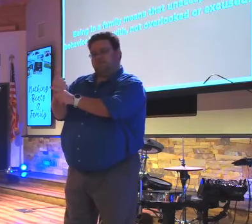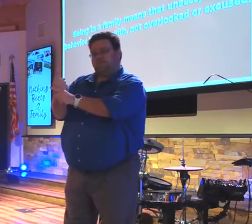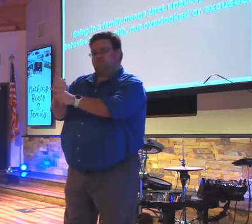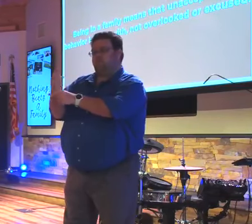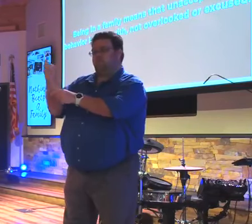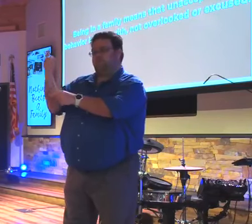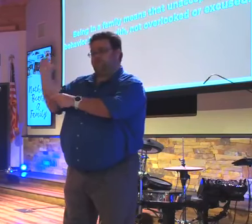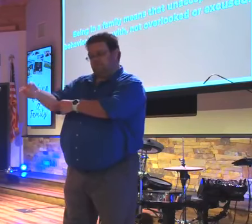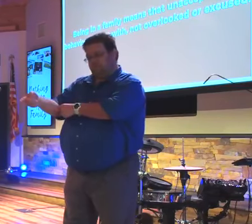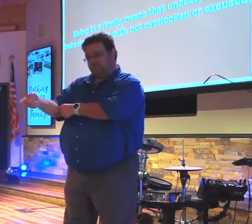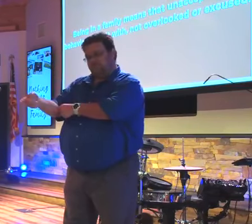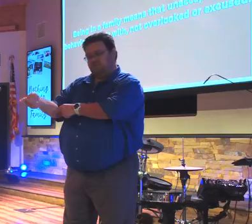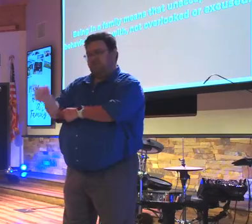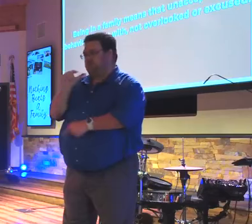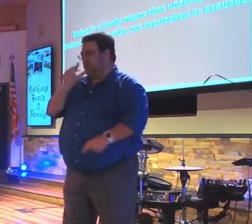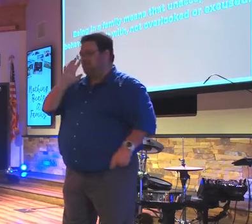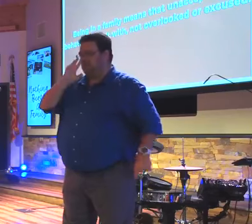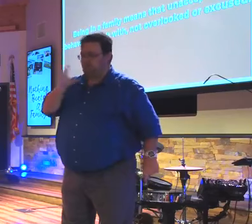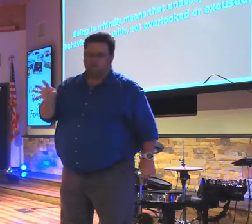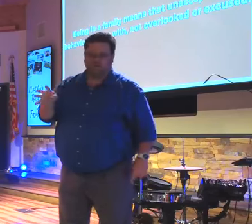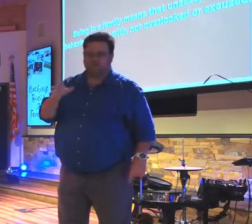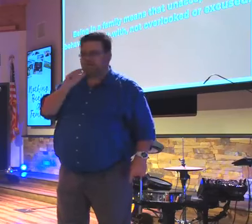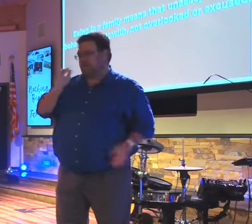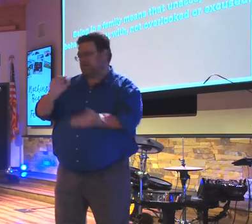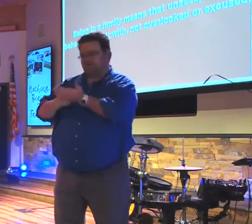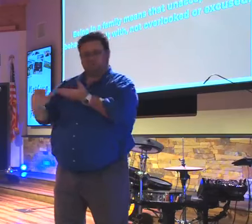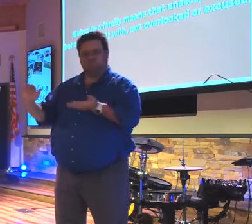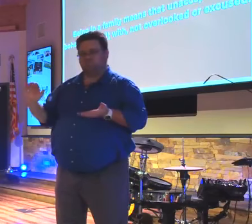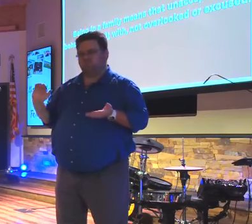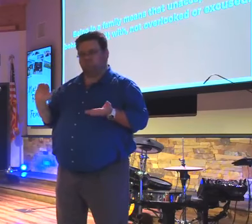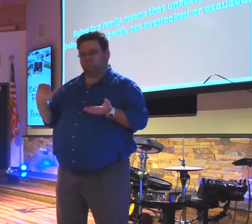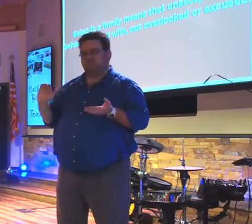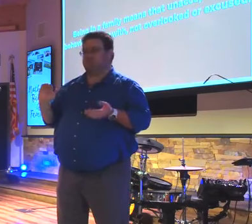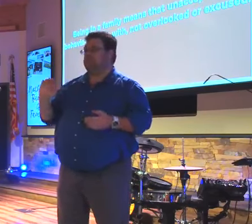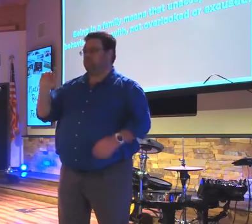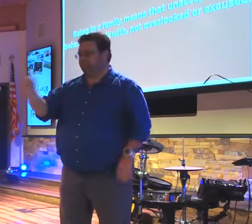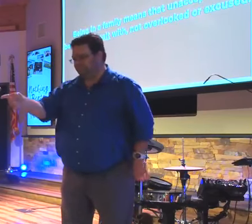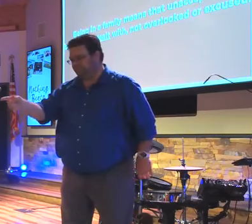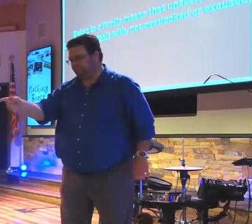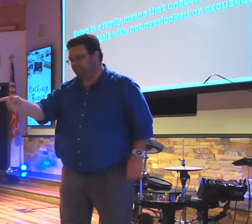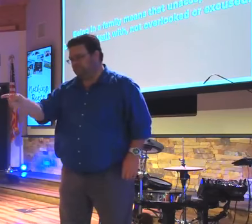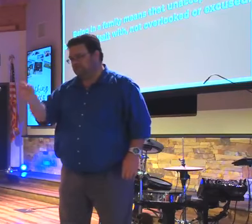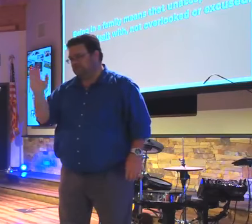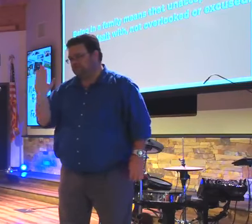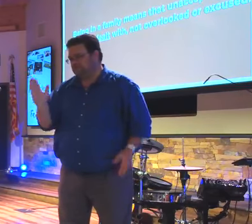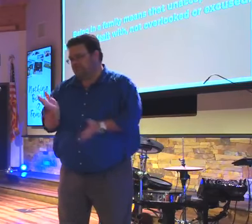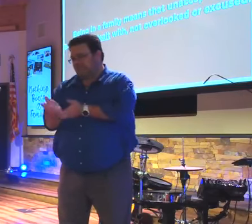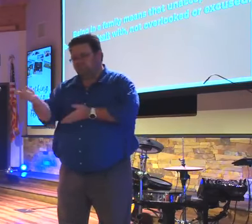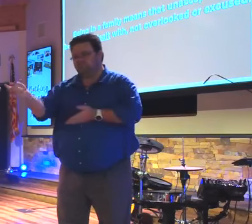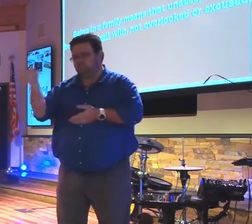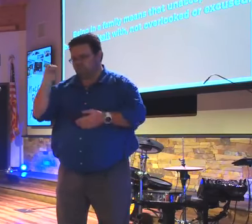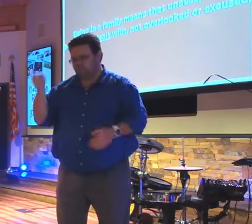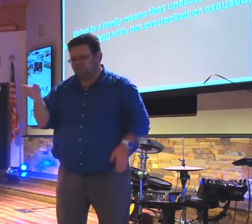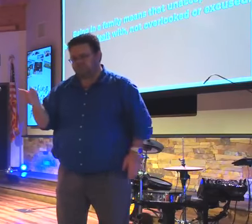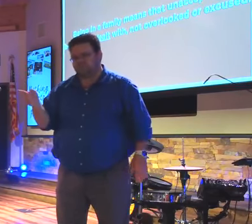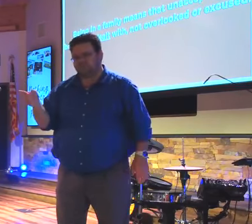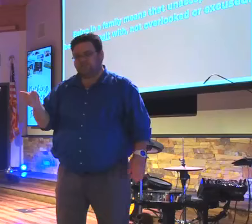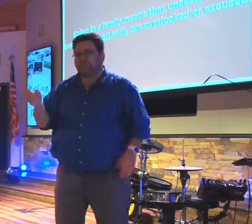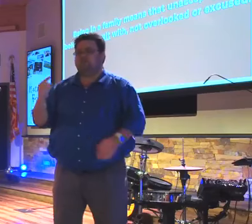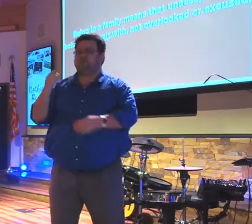not overlooked or excused. It's corrected. See, there's some